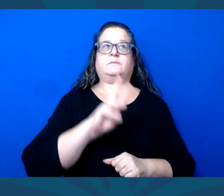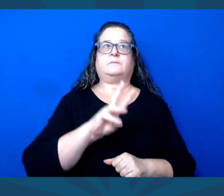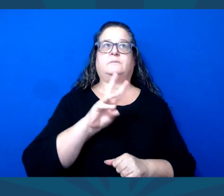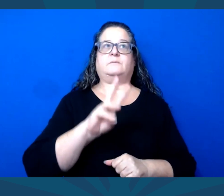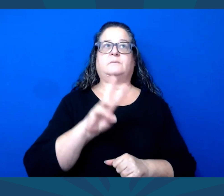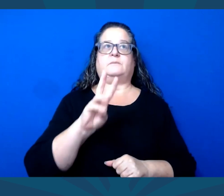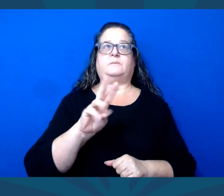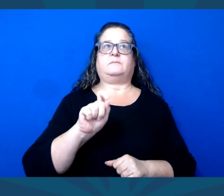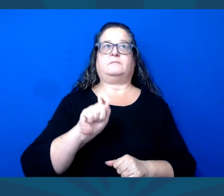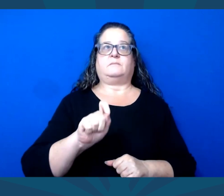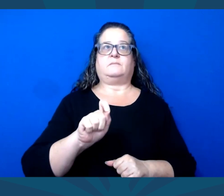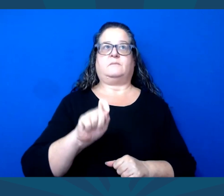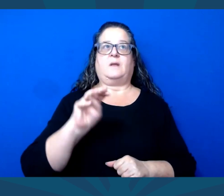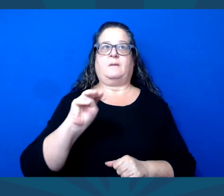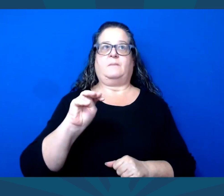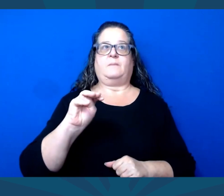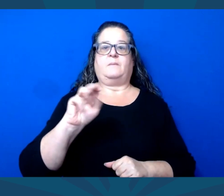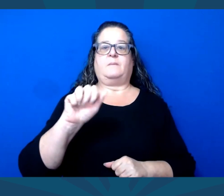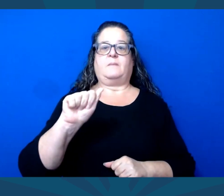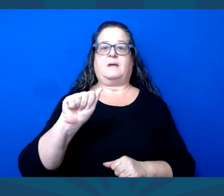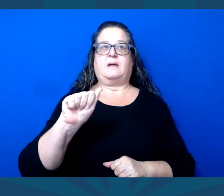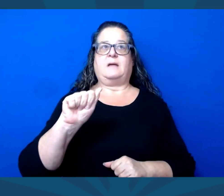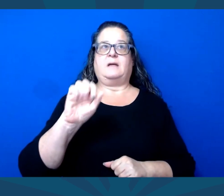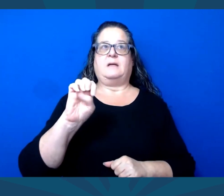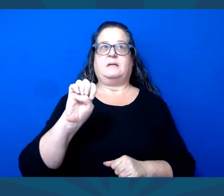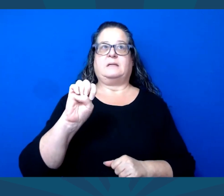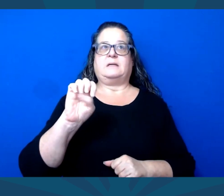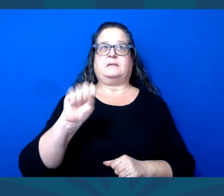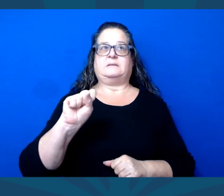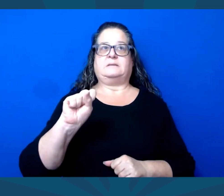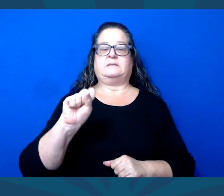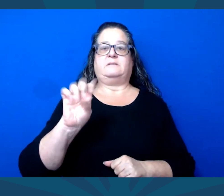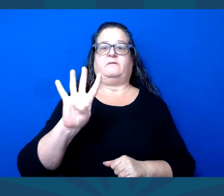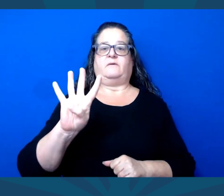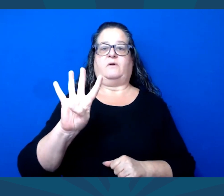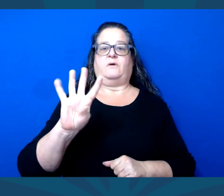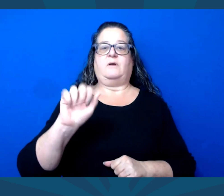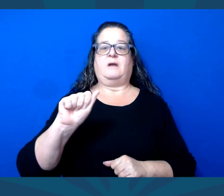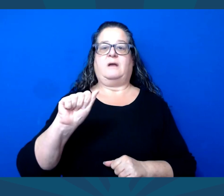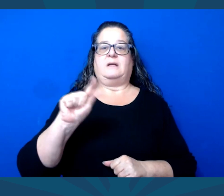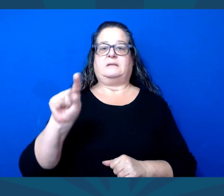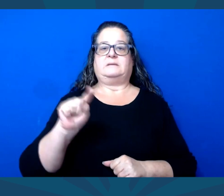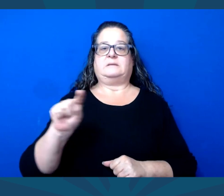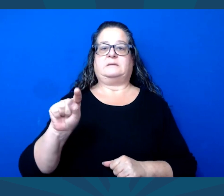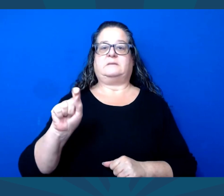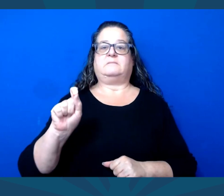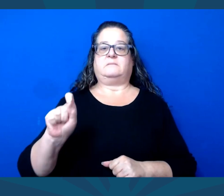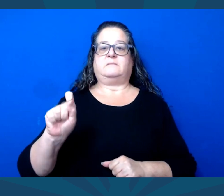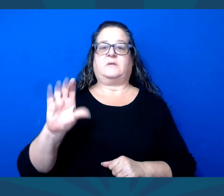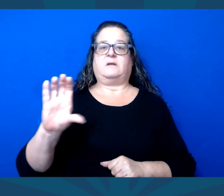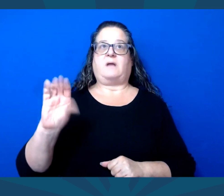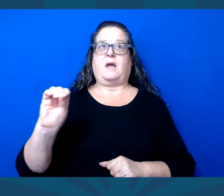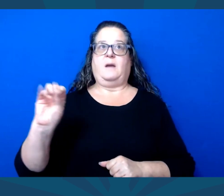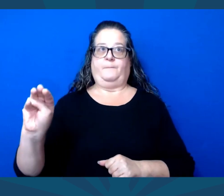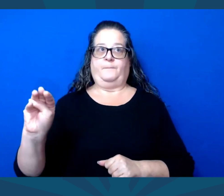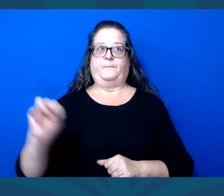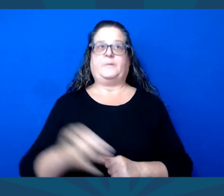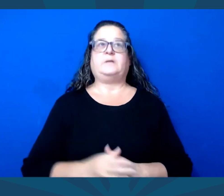industry positions. I ask for your vote so I can get to work to do all I can for Arizona and our